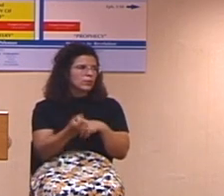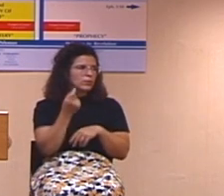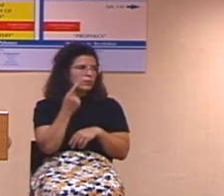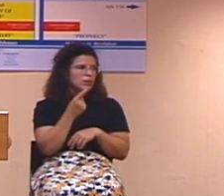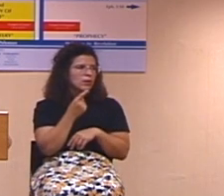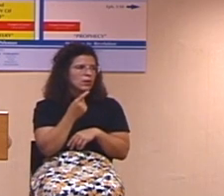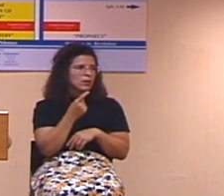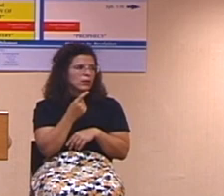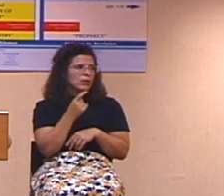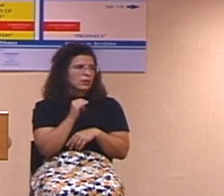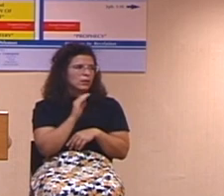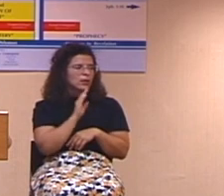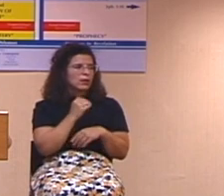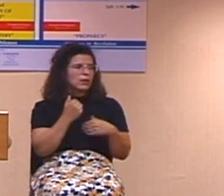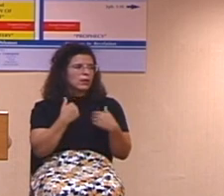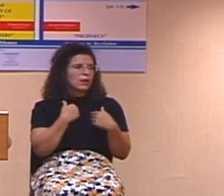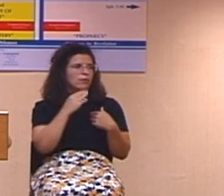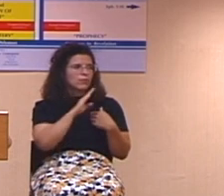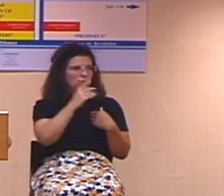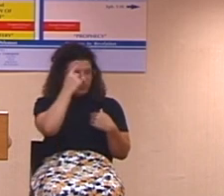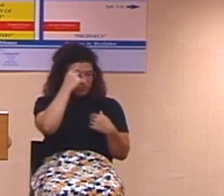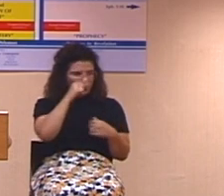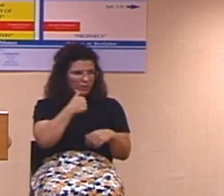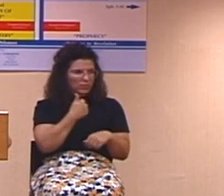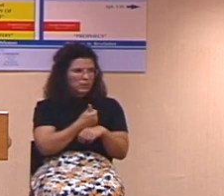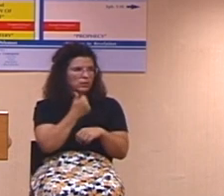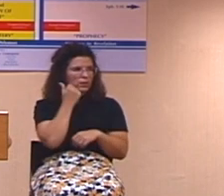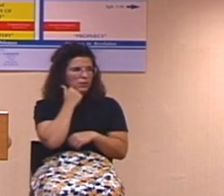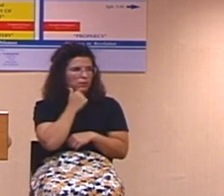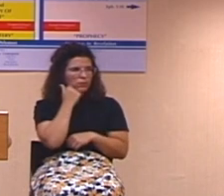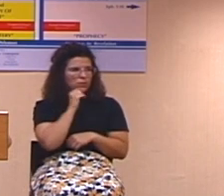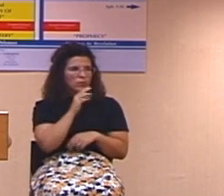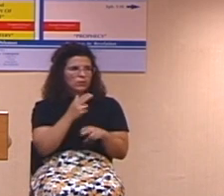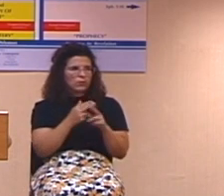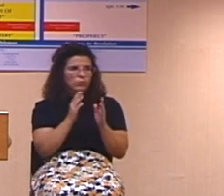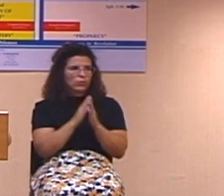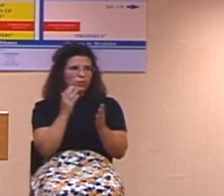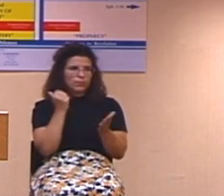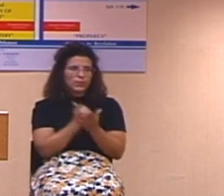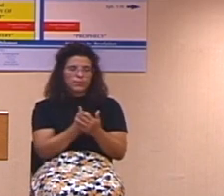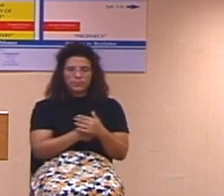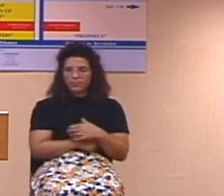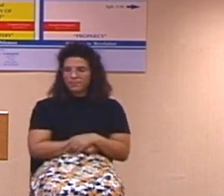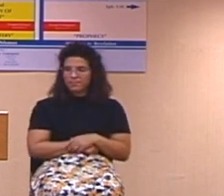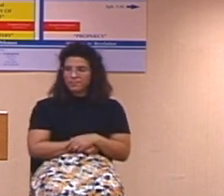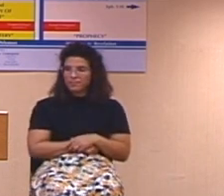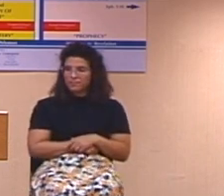to have your mindset in the everyday. In your name we pray. Amen.